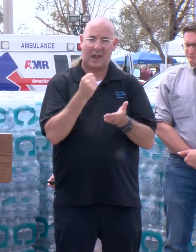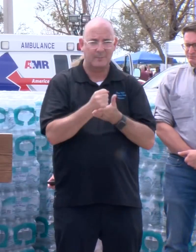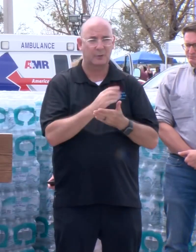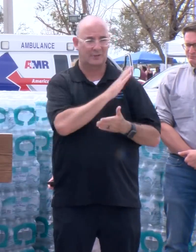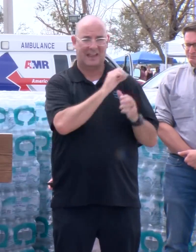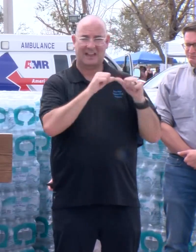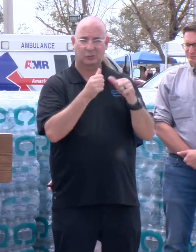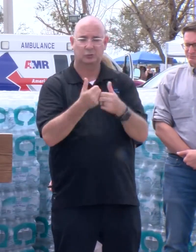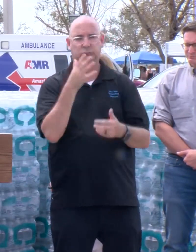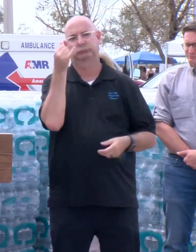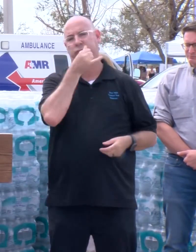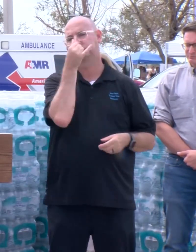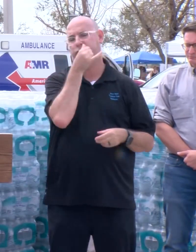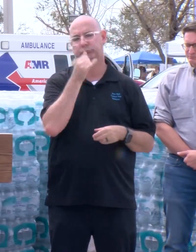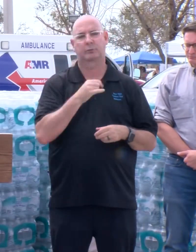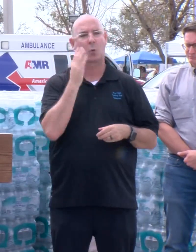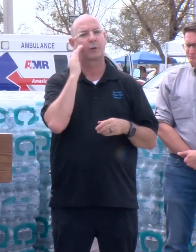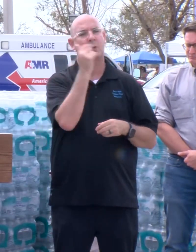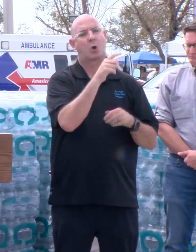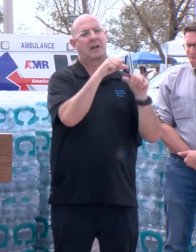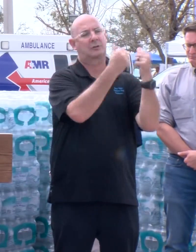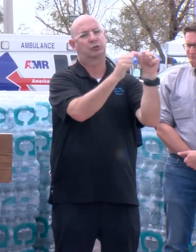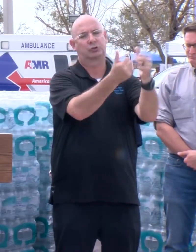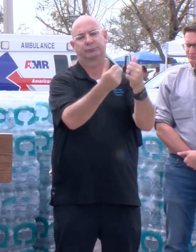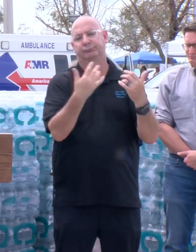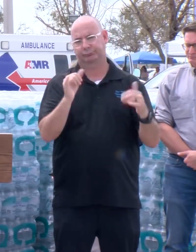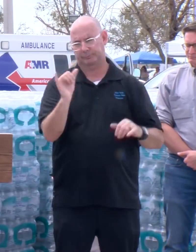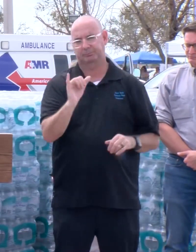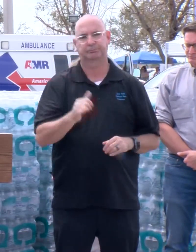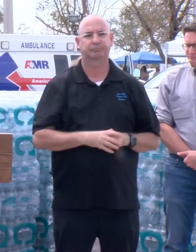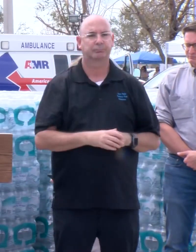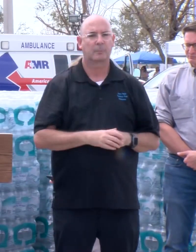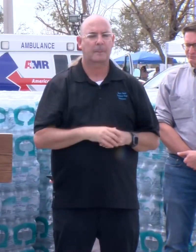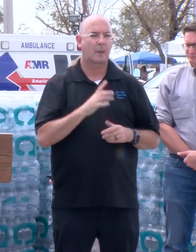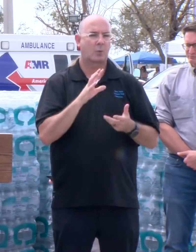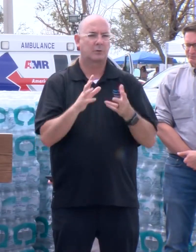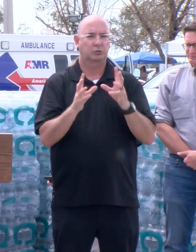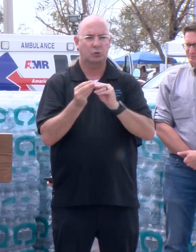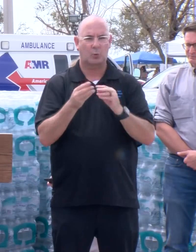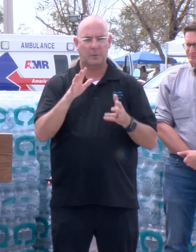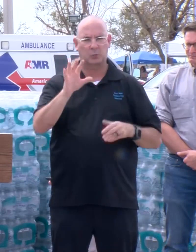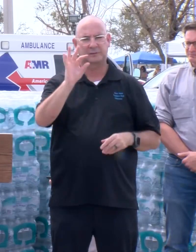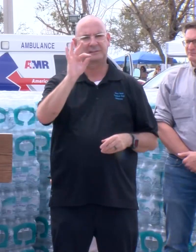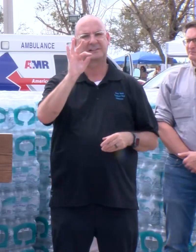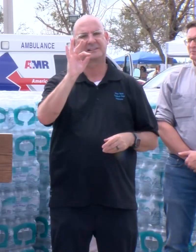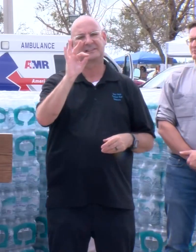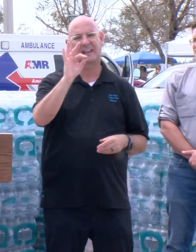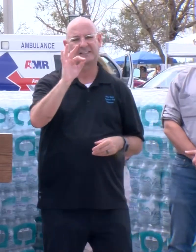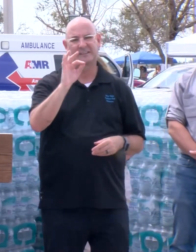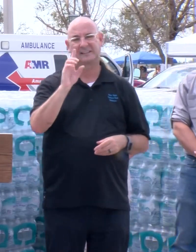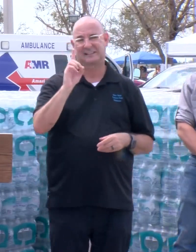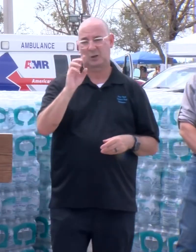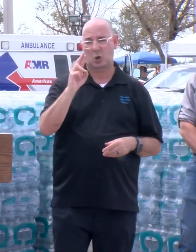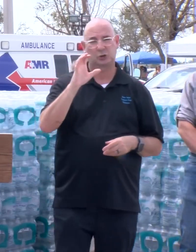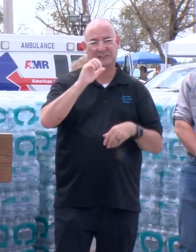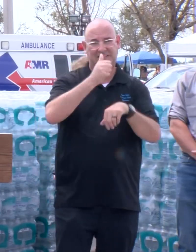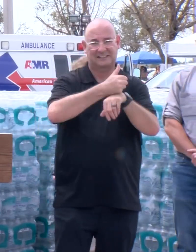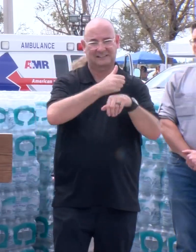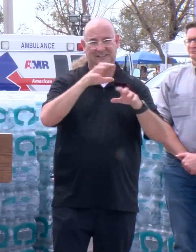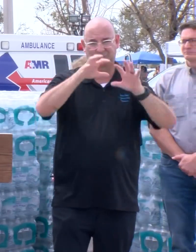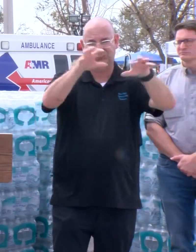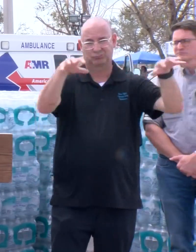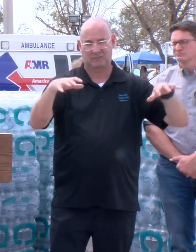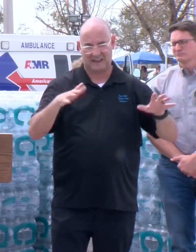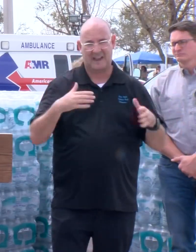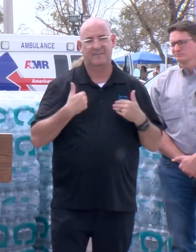state agencies. We now have a total of, as the governor said, 9 disaster recovery centers that increase the accessibility resources for